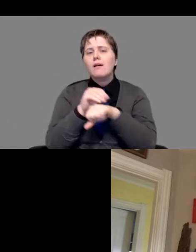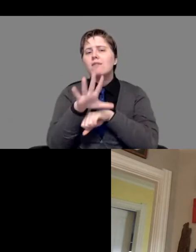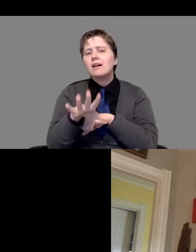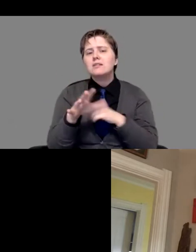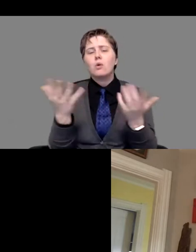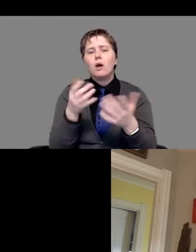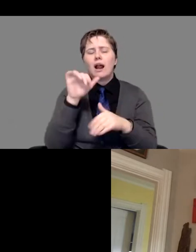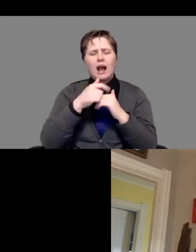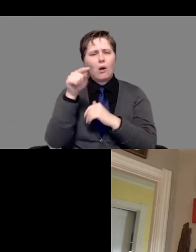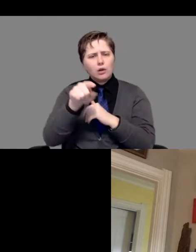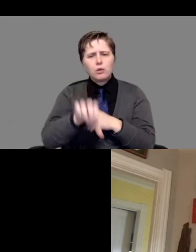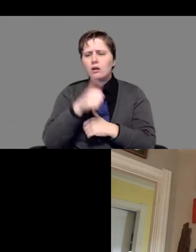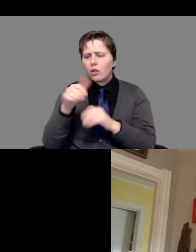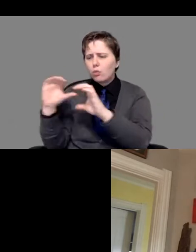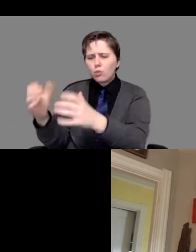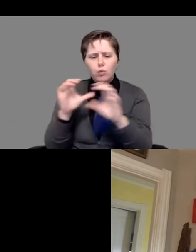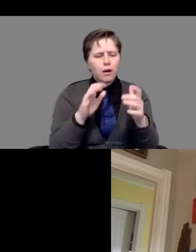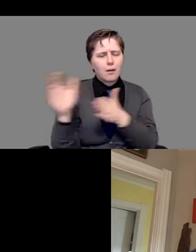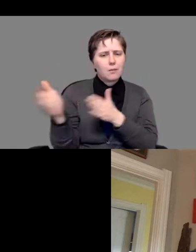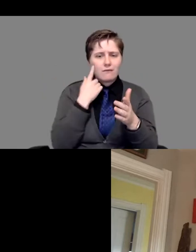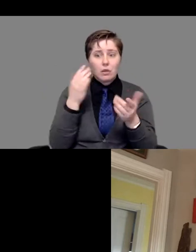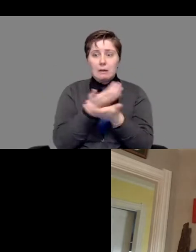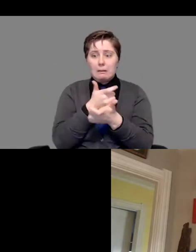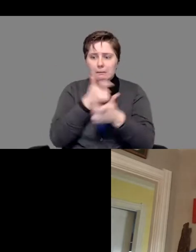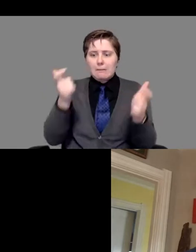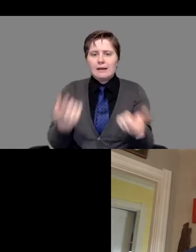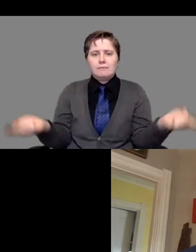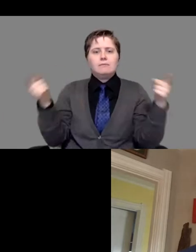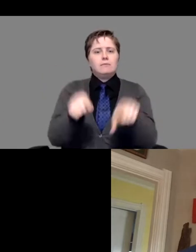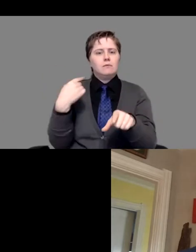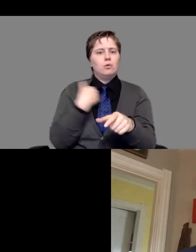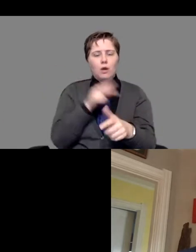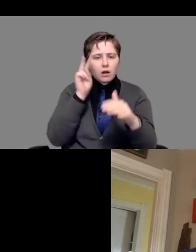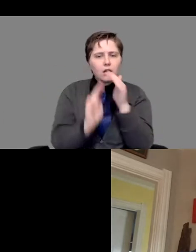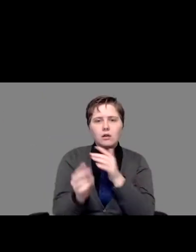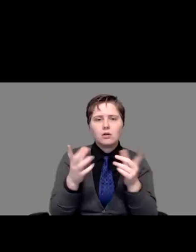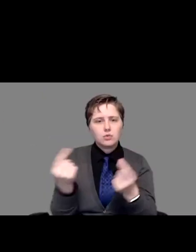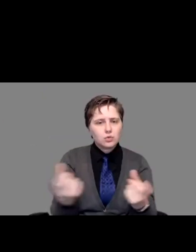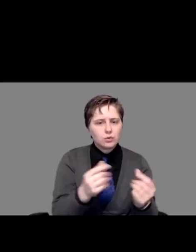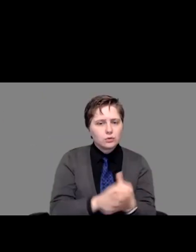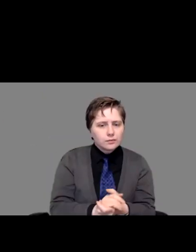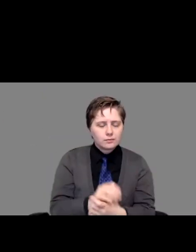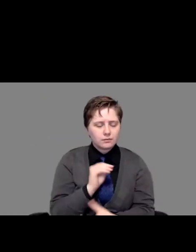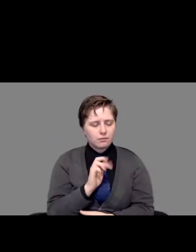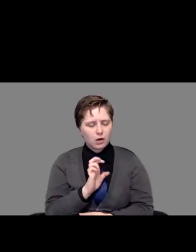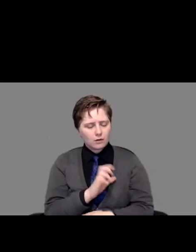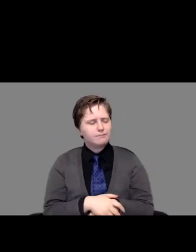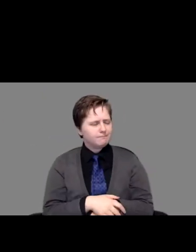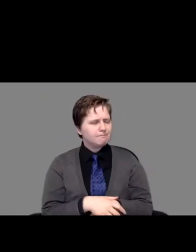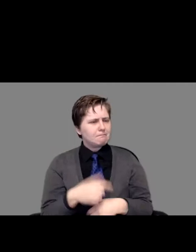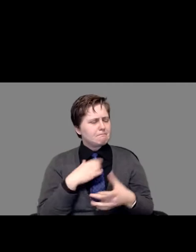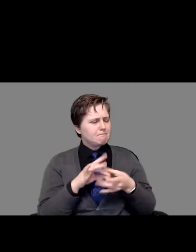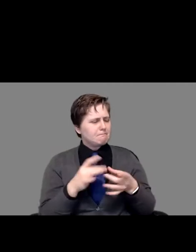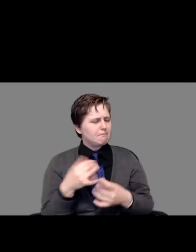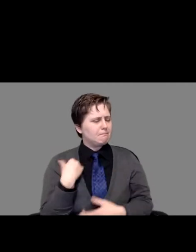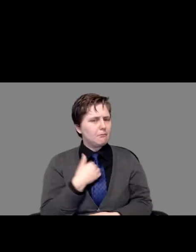and others planning for those big events that we look forward to? You know, Chris, as I had mentioned, we're thinking about this